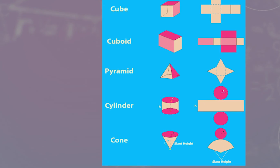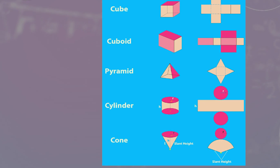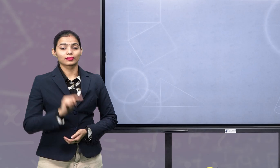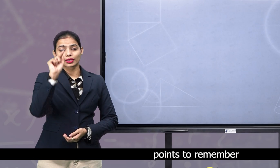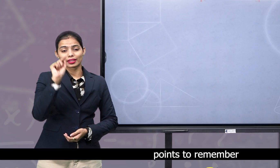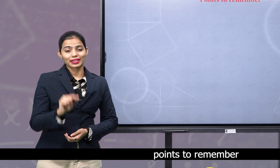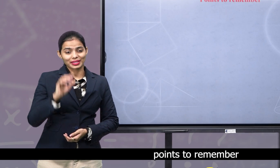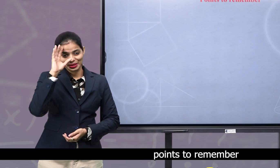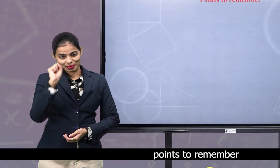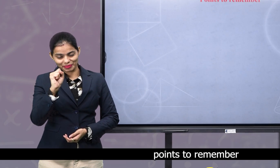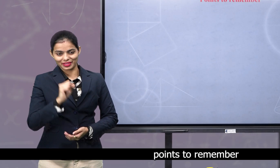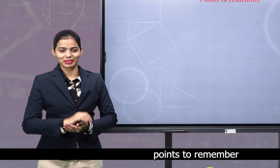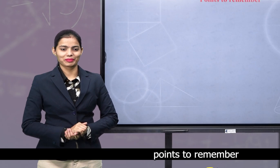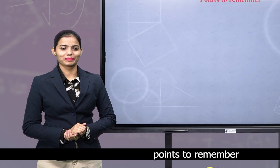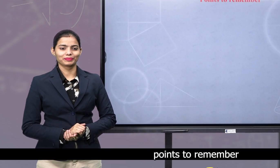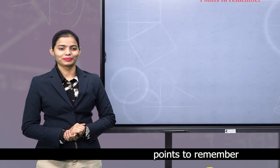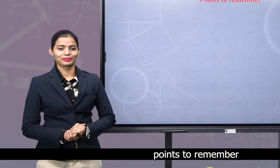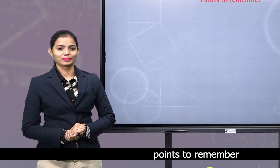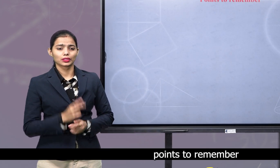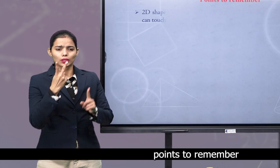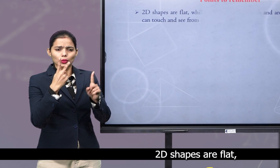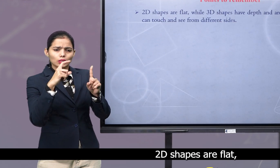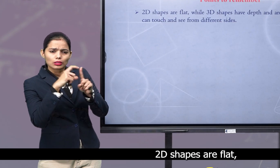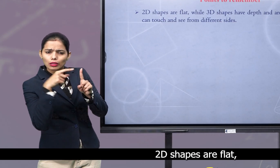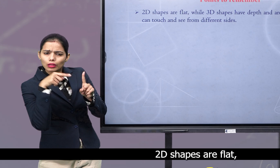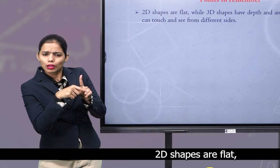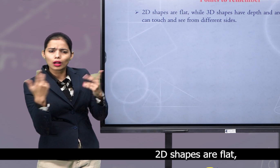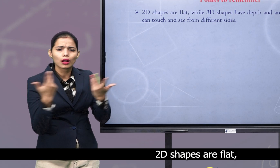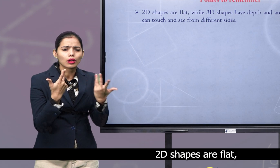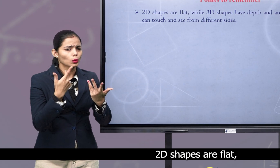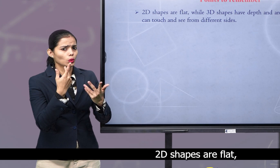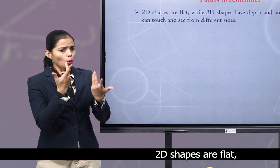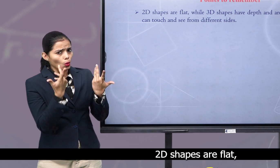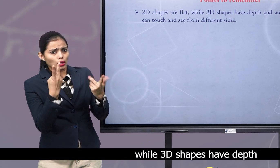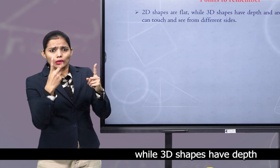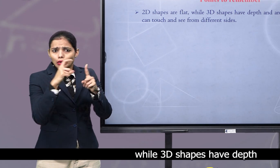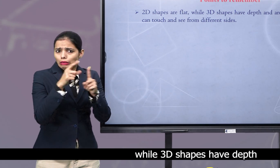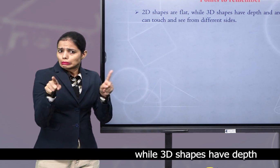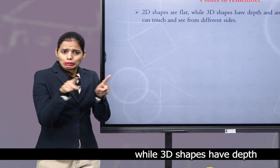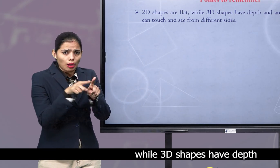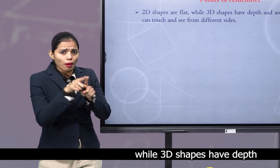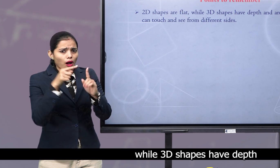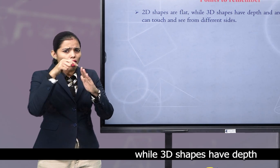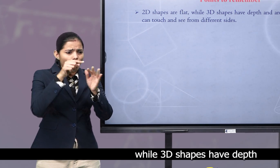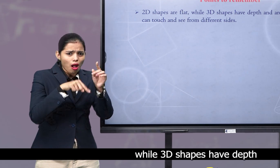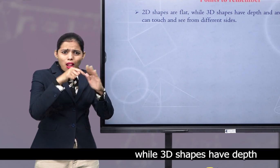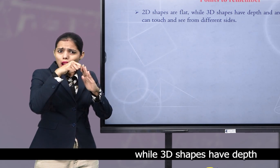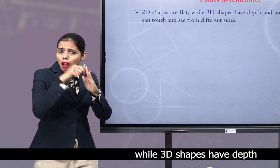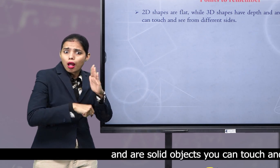Points to remember. 2D shapes are flat, While 3D shapes have depth and